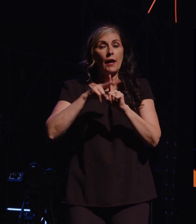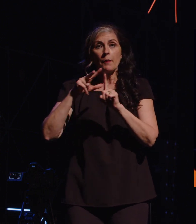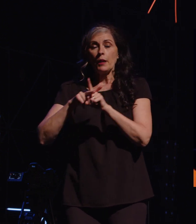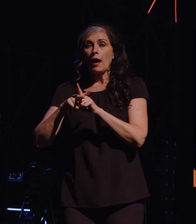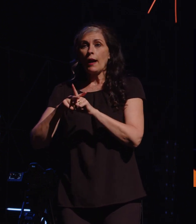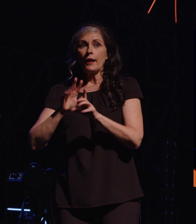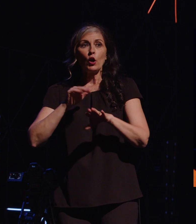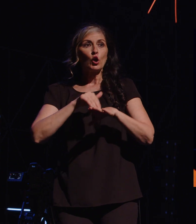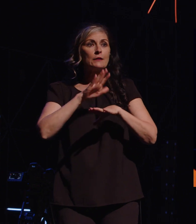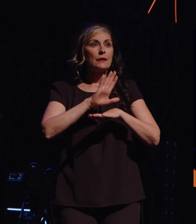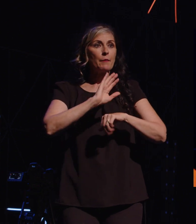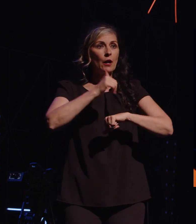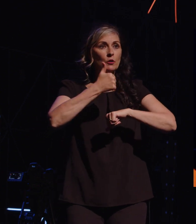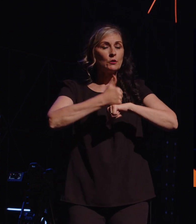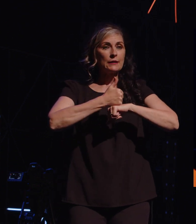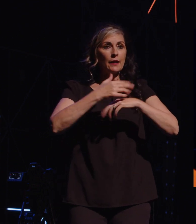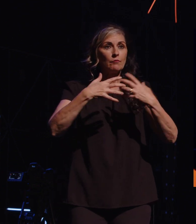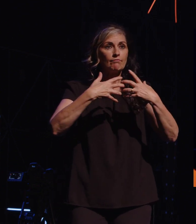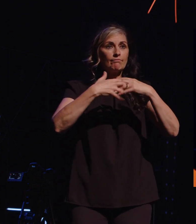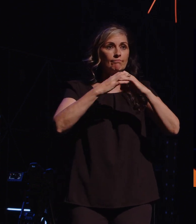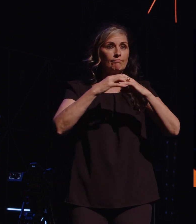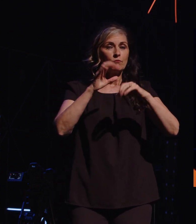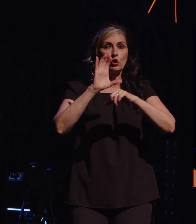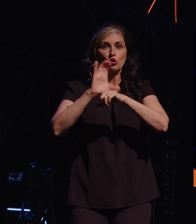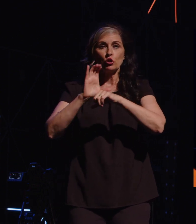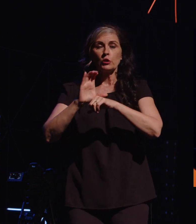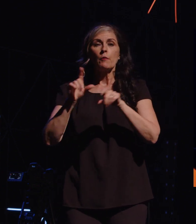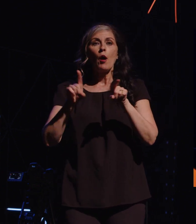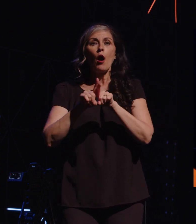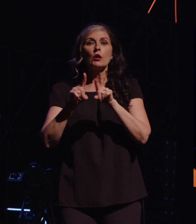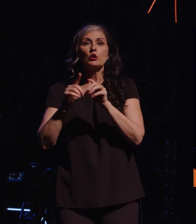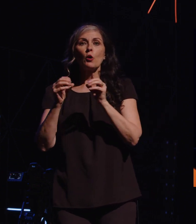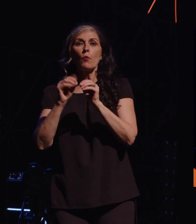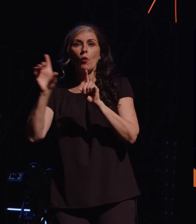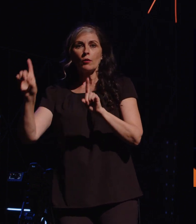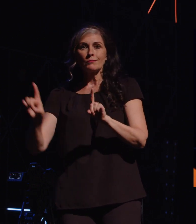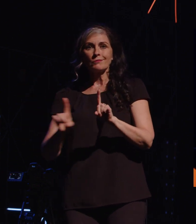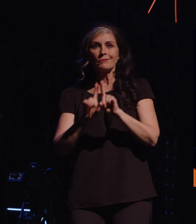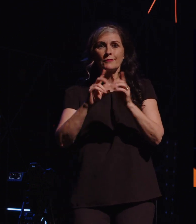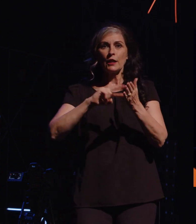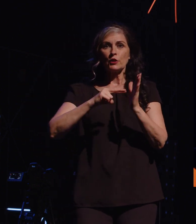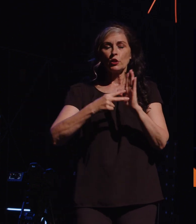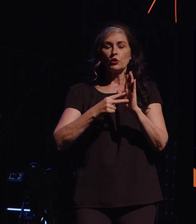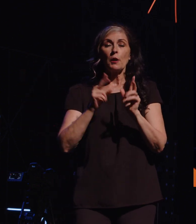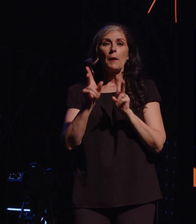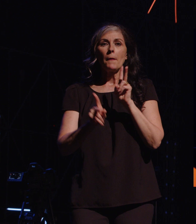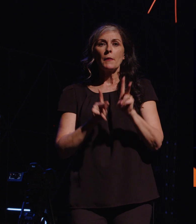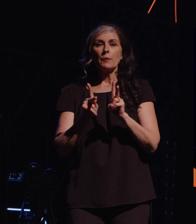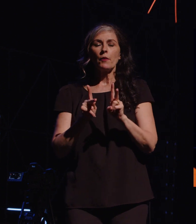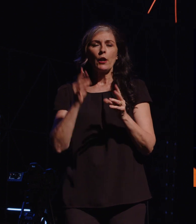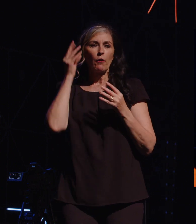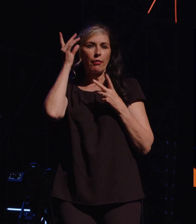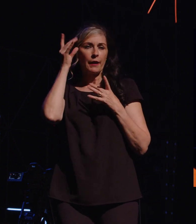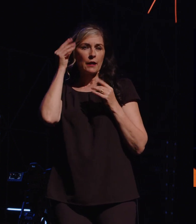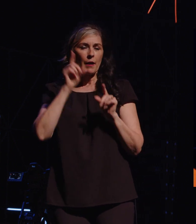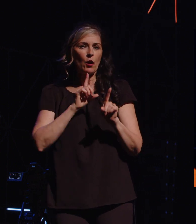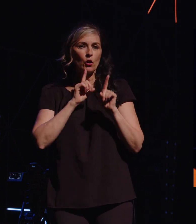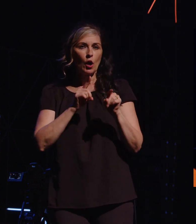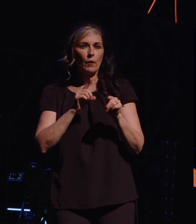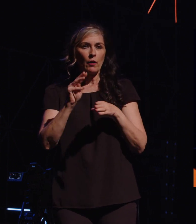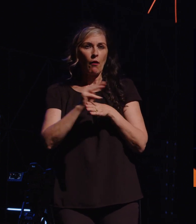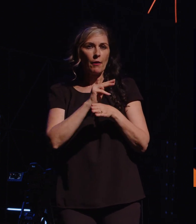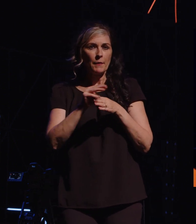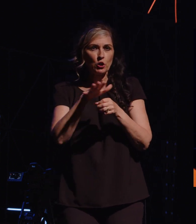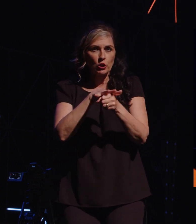church planning. But we also even want to become more intentional to come alongside those who are even considering to go on the